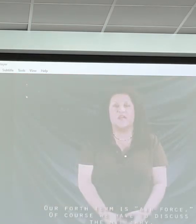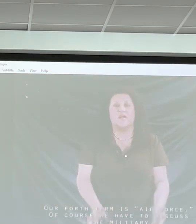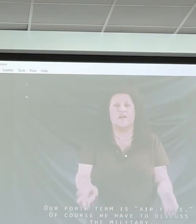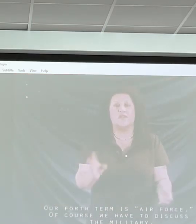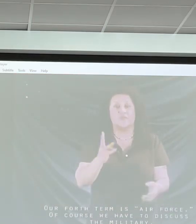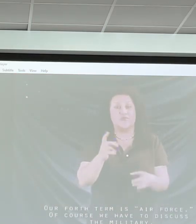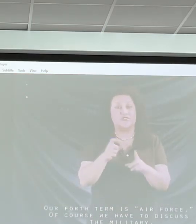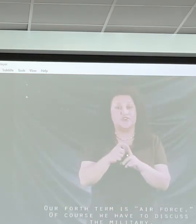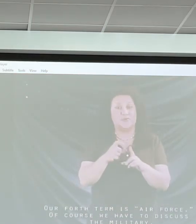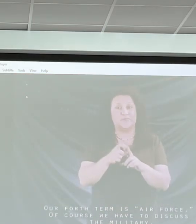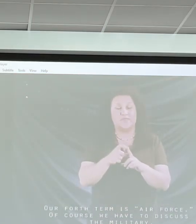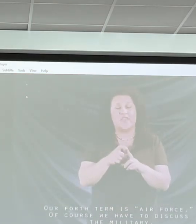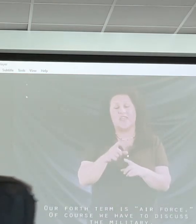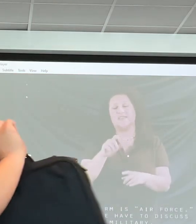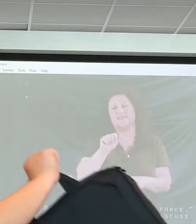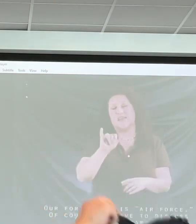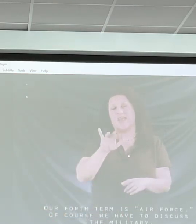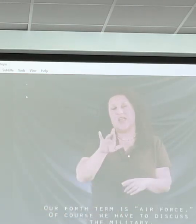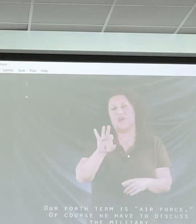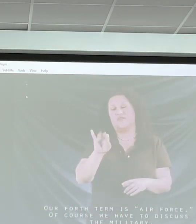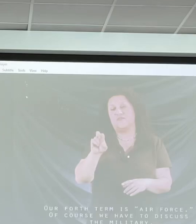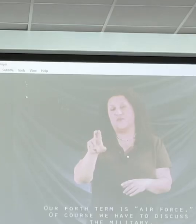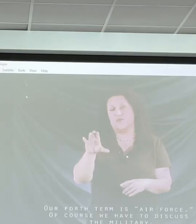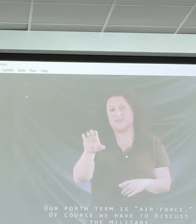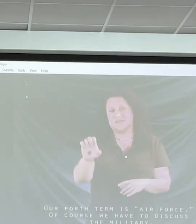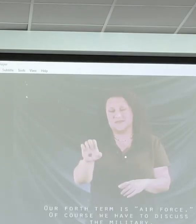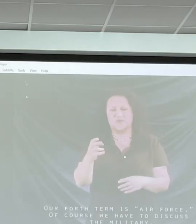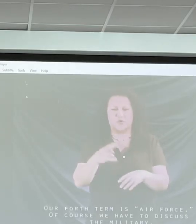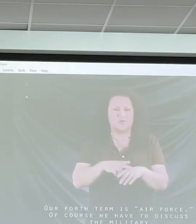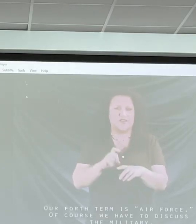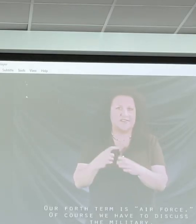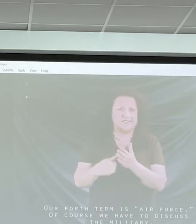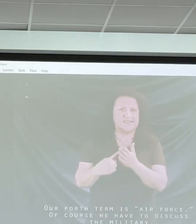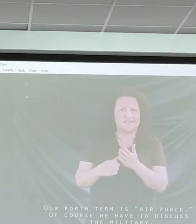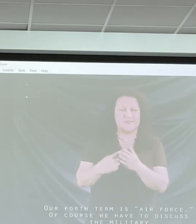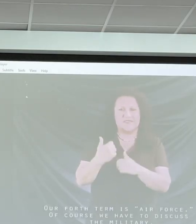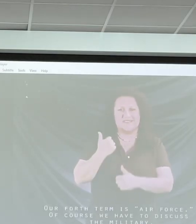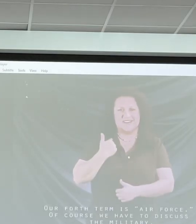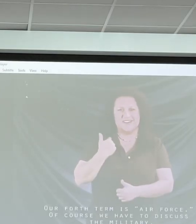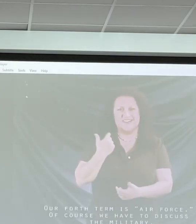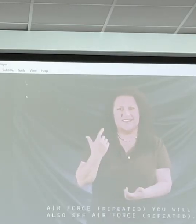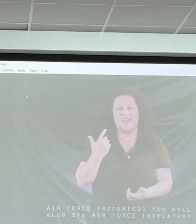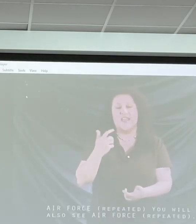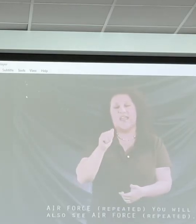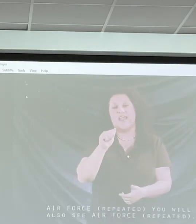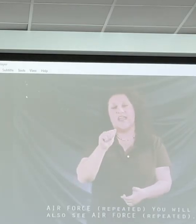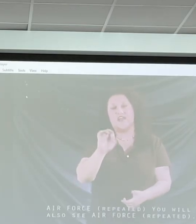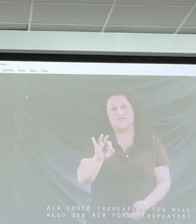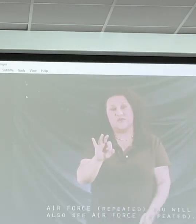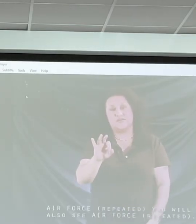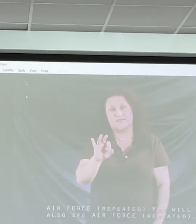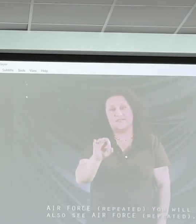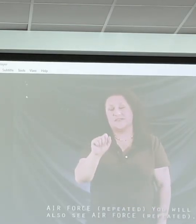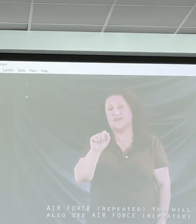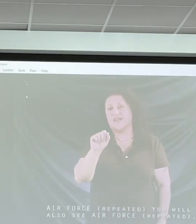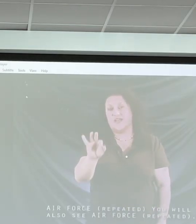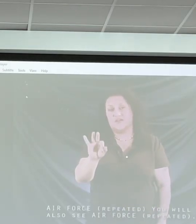Our fourth term is Air Force. Of course, we got to discuss the military. Air Force. Air